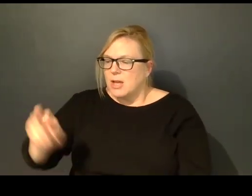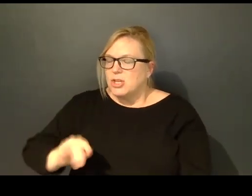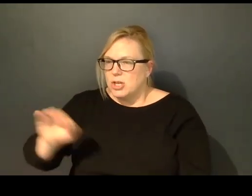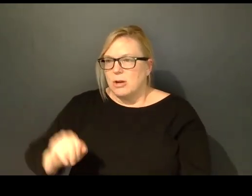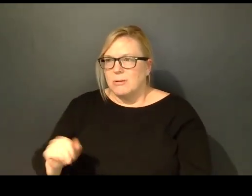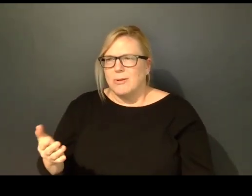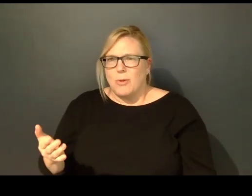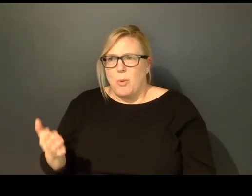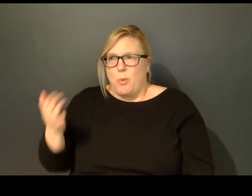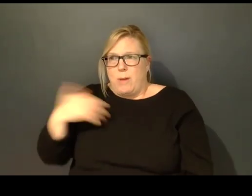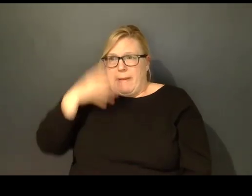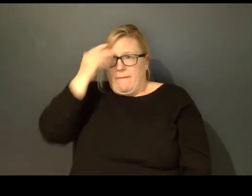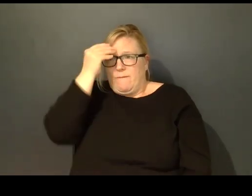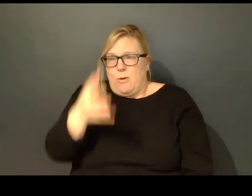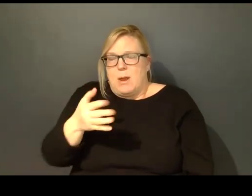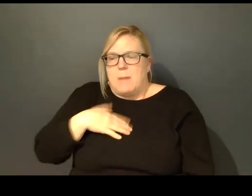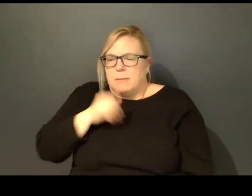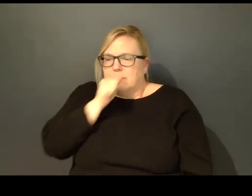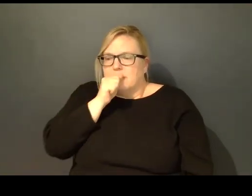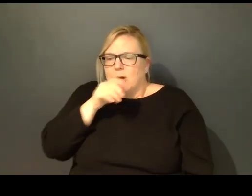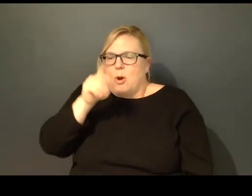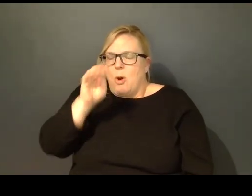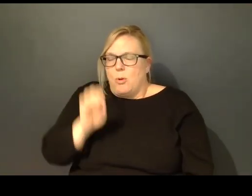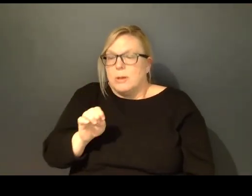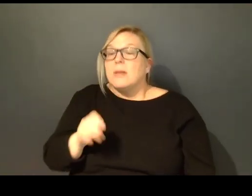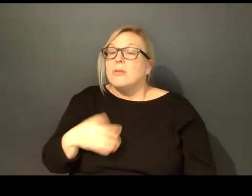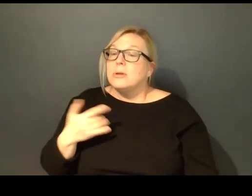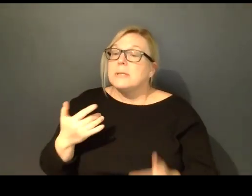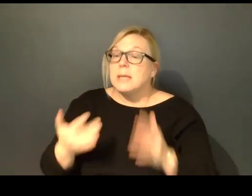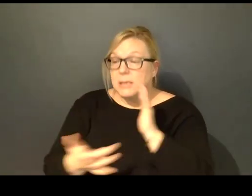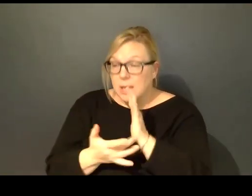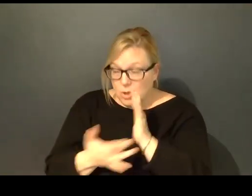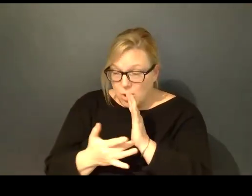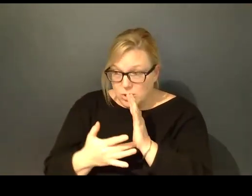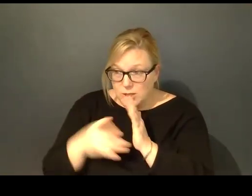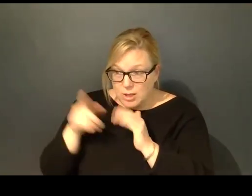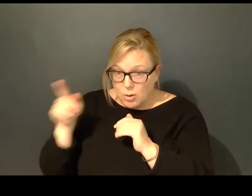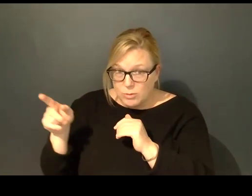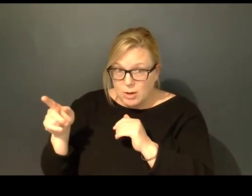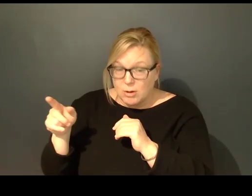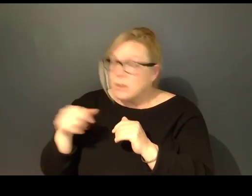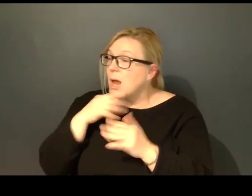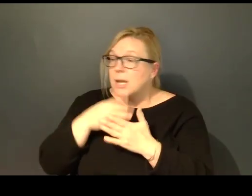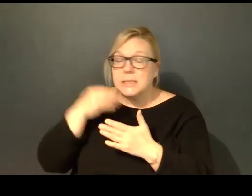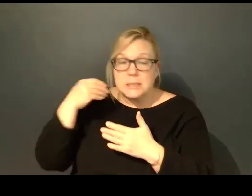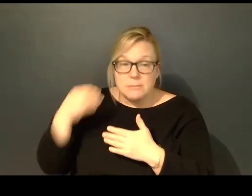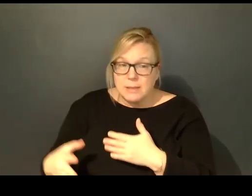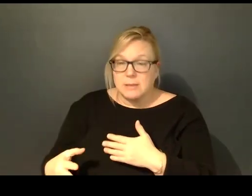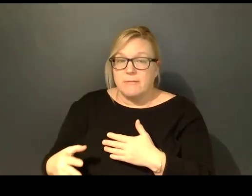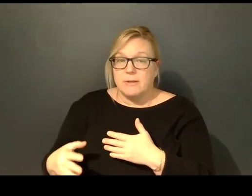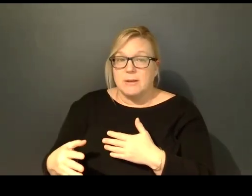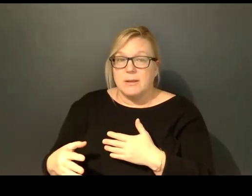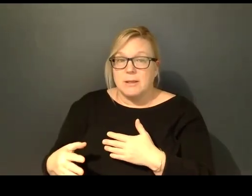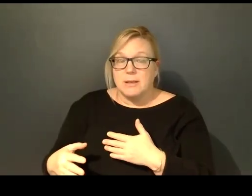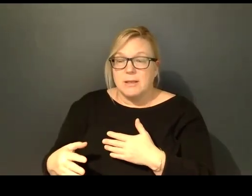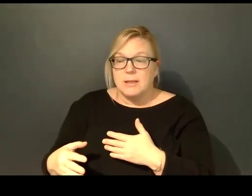begin with? There is technology that is out there, not too expensive, that does